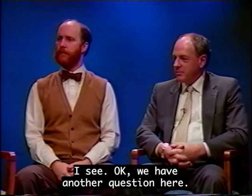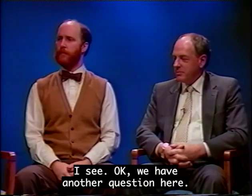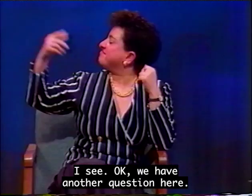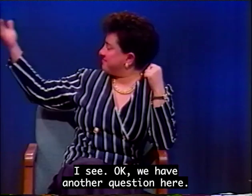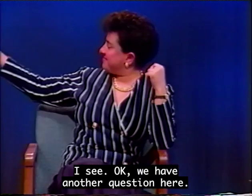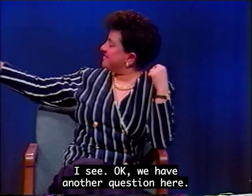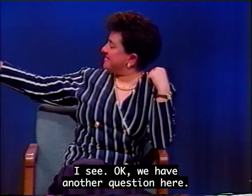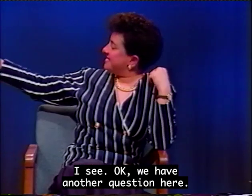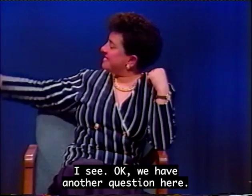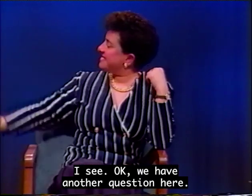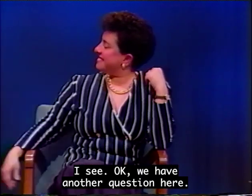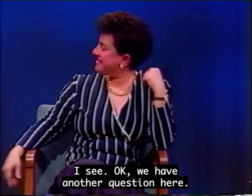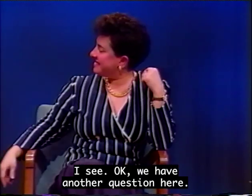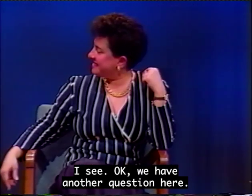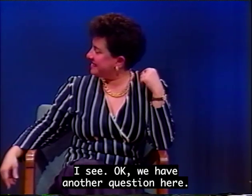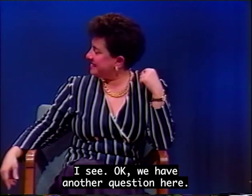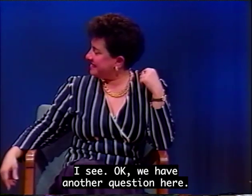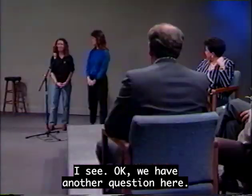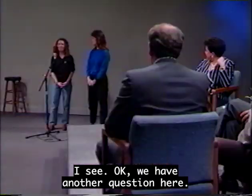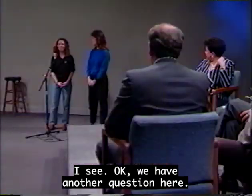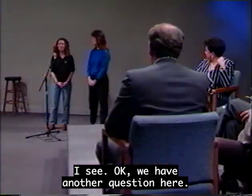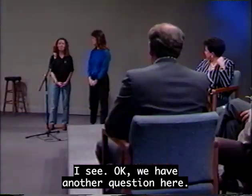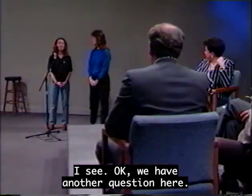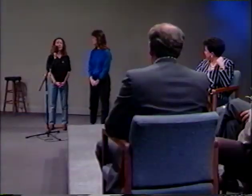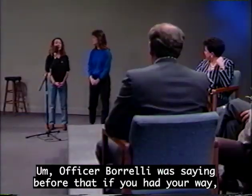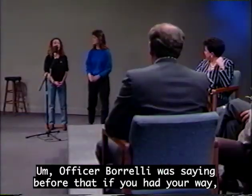I see. Okay, we have another question here.